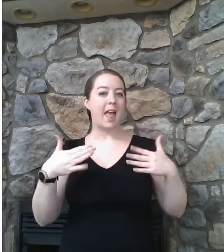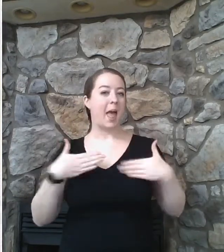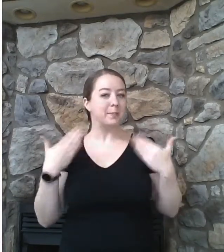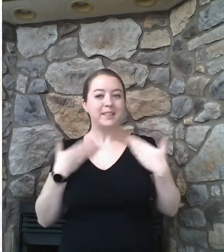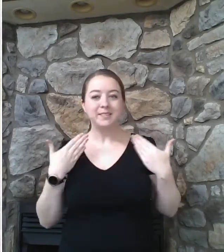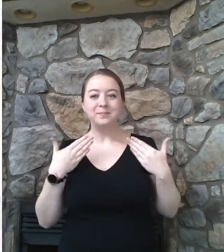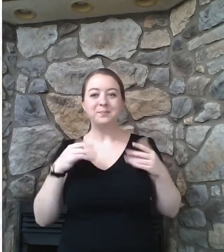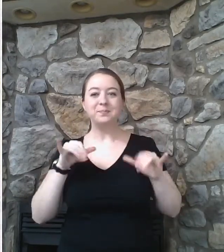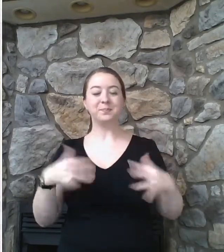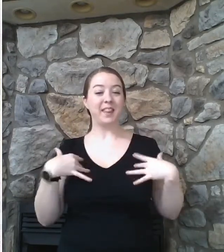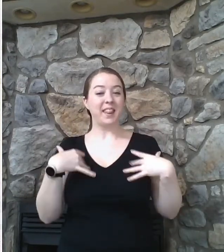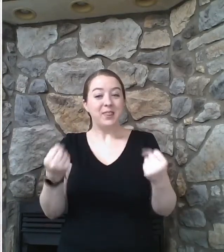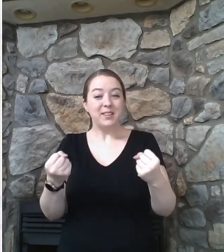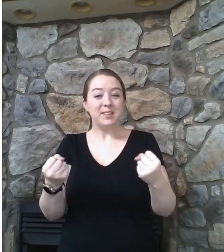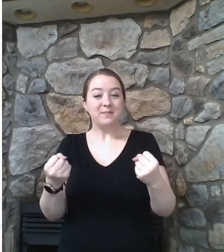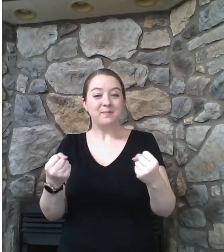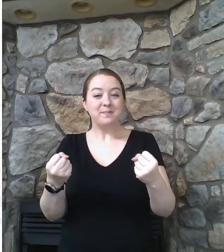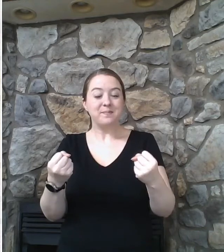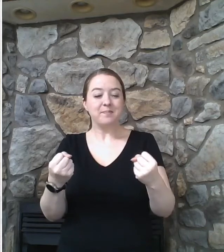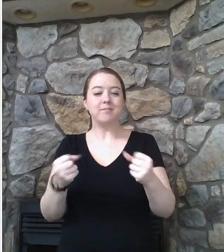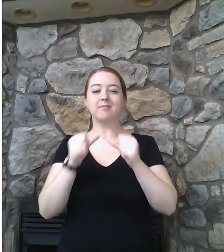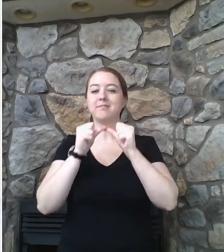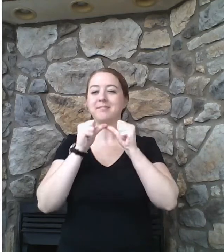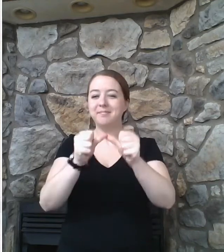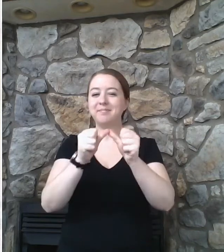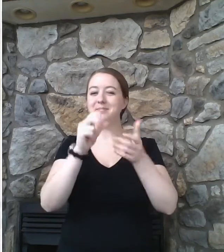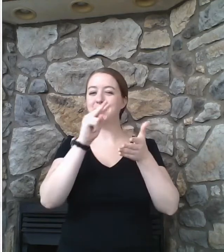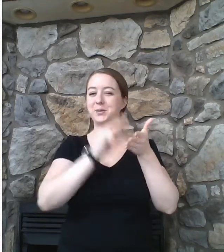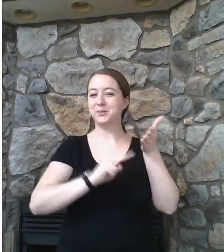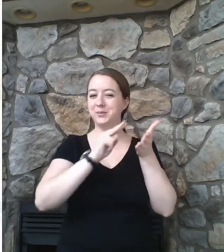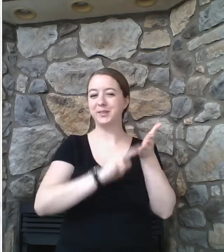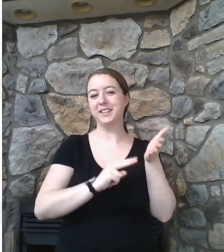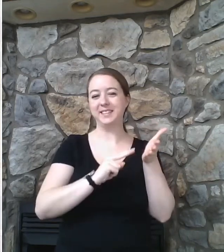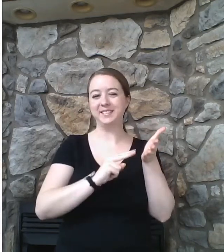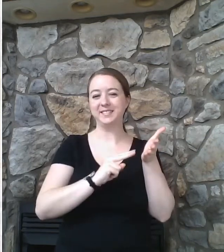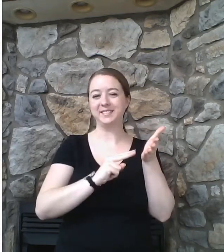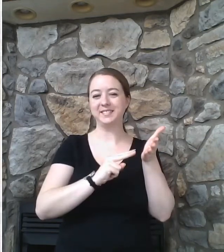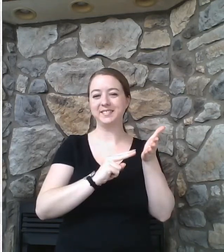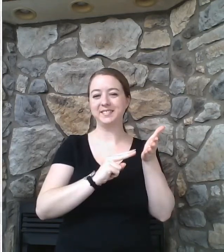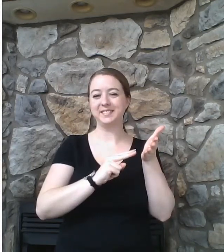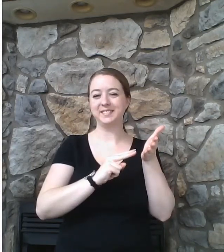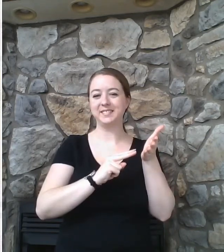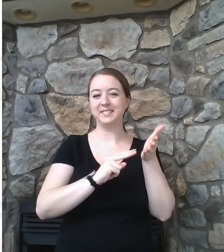hope you all stay happy, stay healthy, and keep reading.